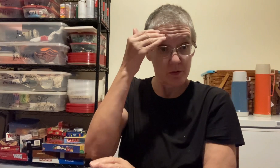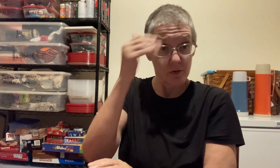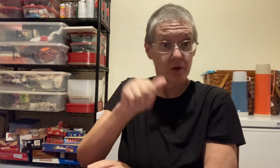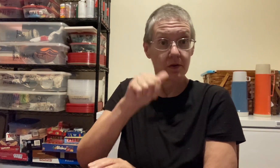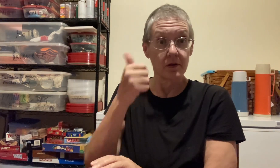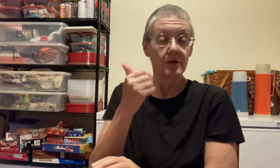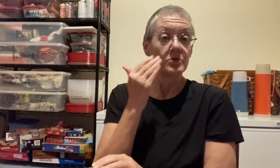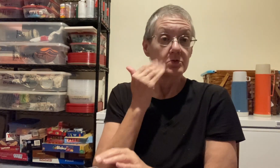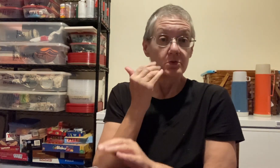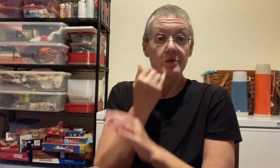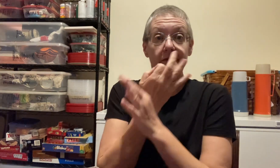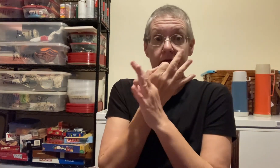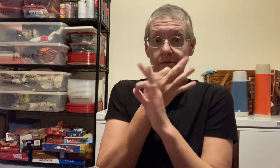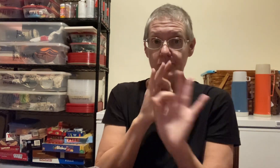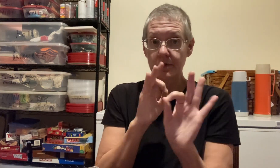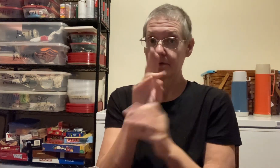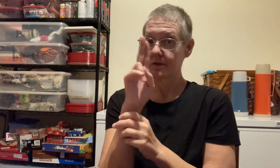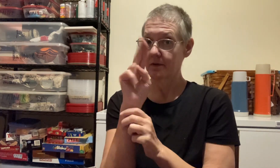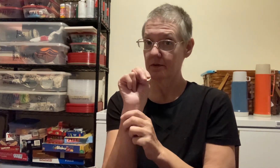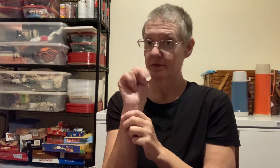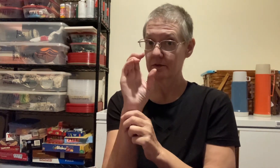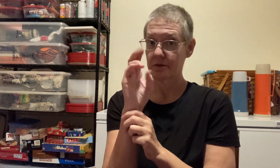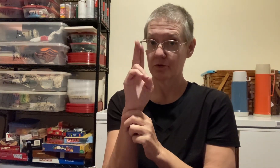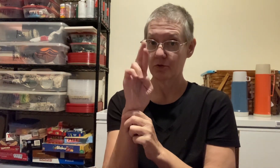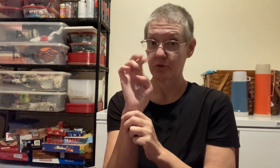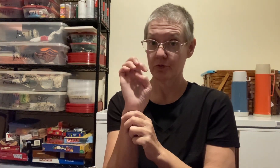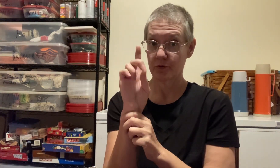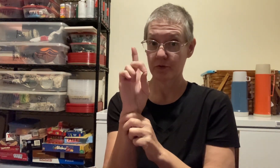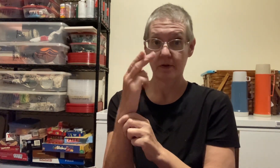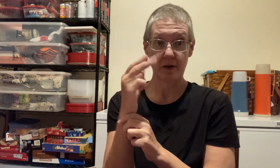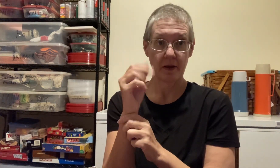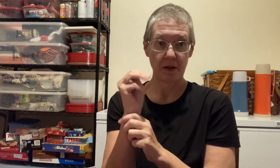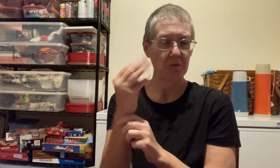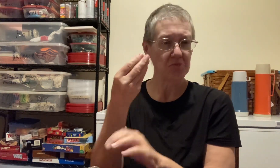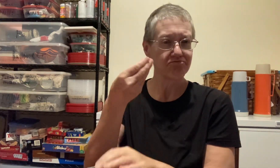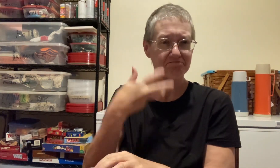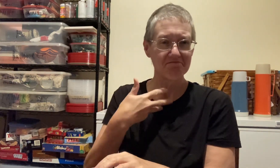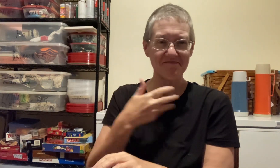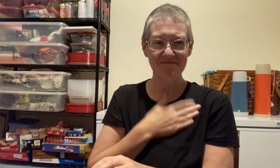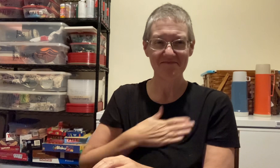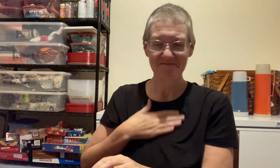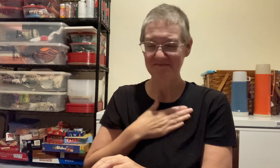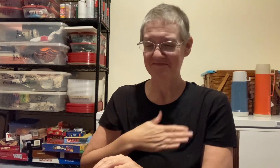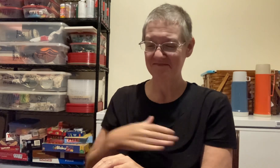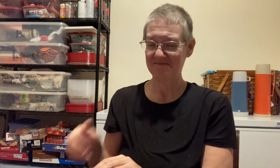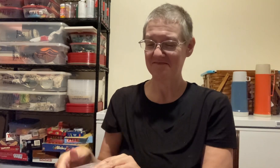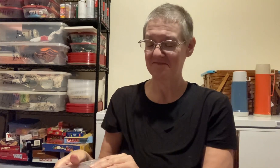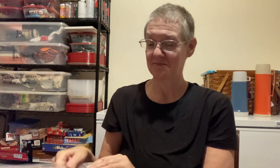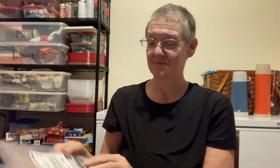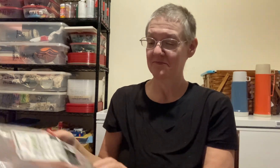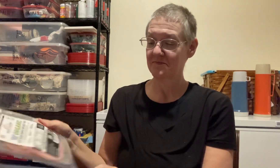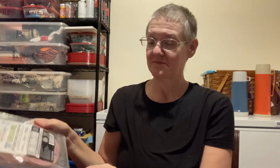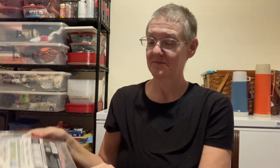If you know of other sugar-free uncured hams, please let me know.